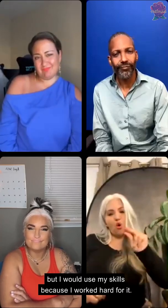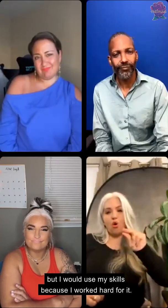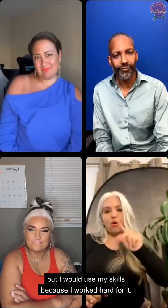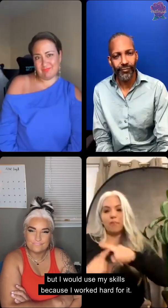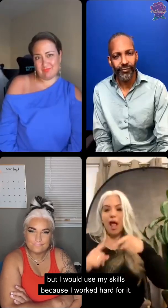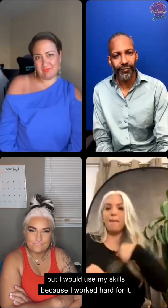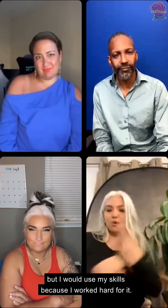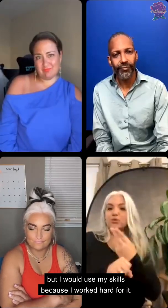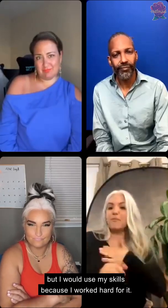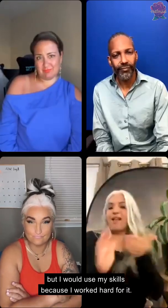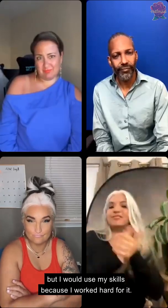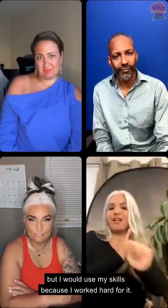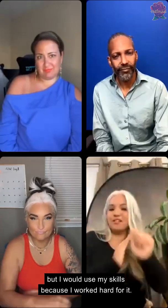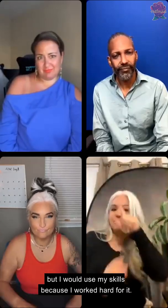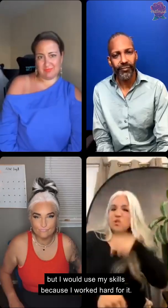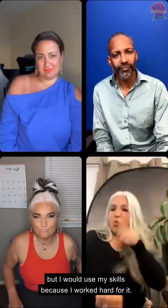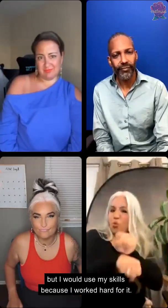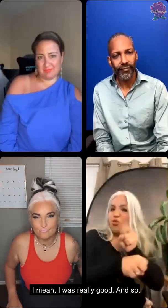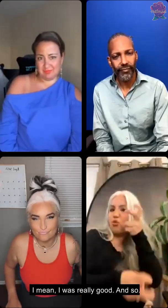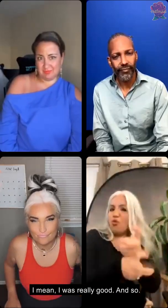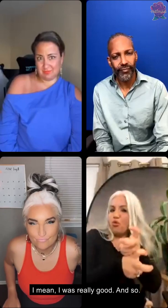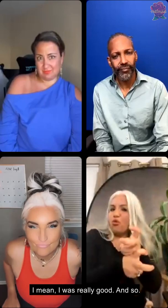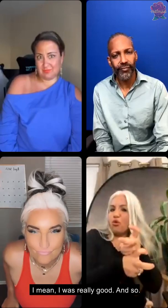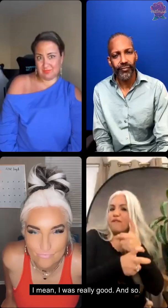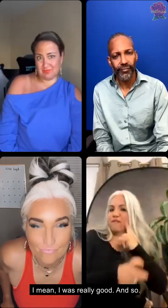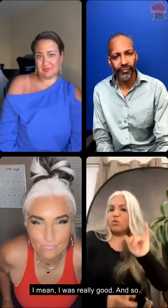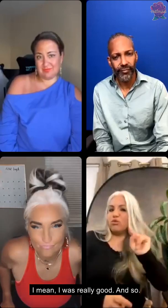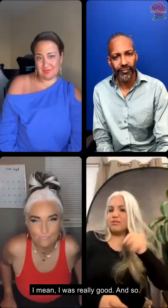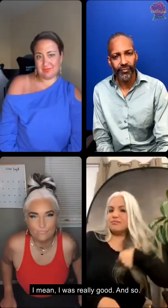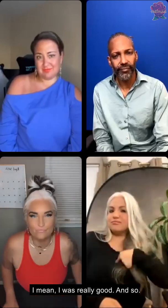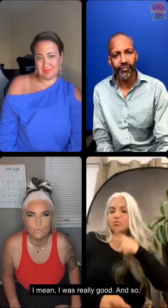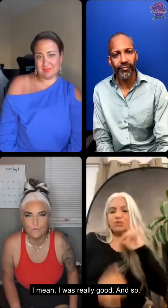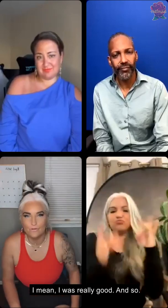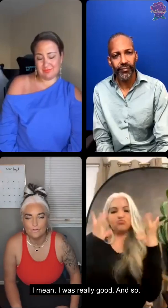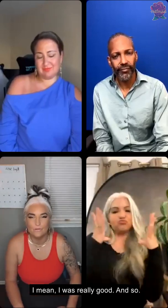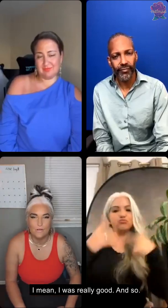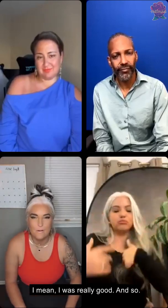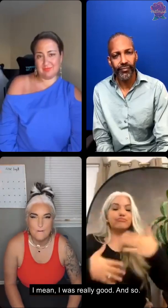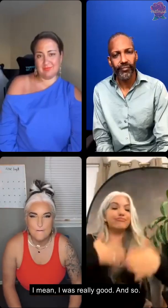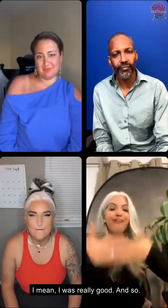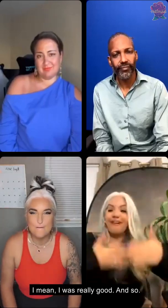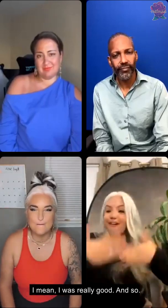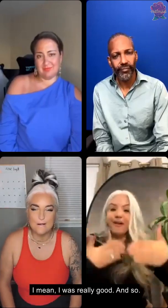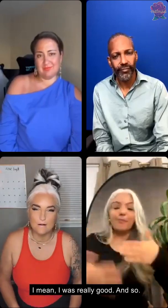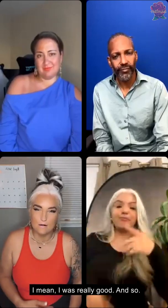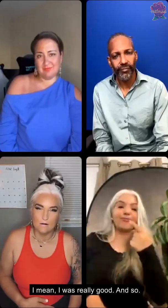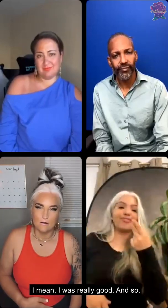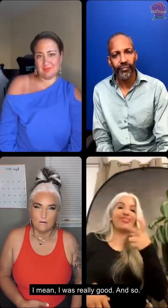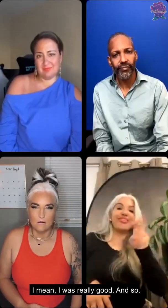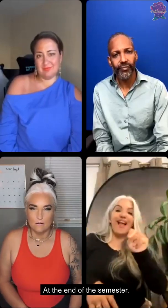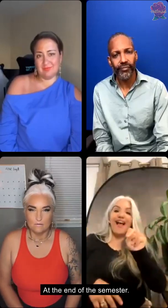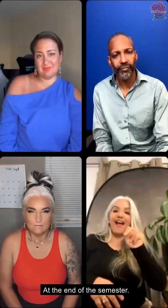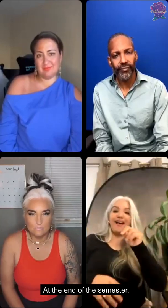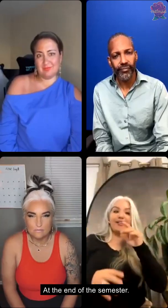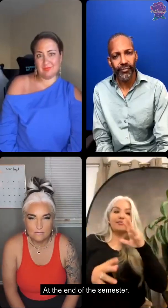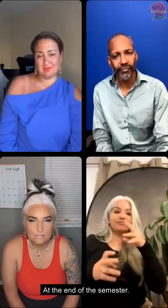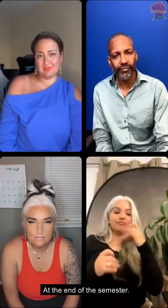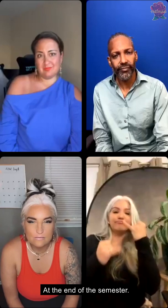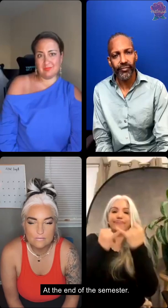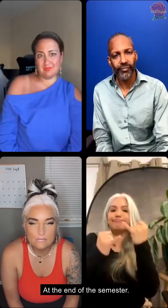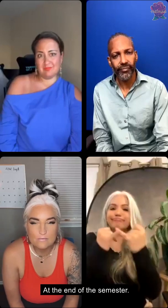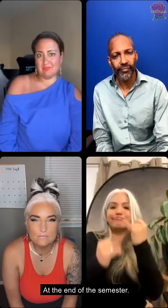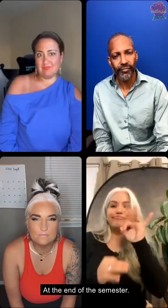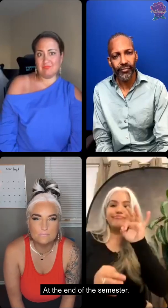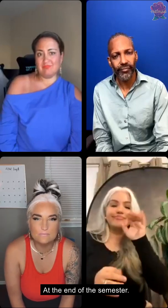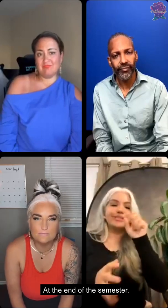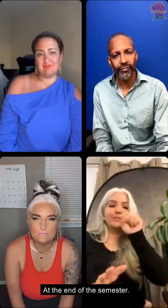but I would use my skills because I worked hard for it. I mean, I was really good. And so at